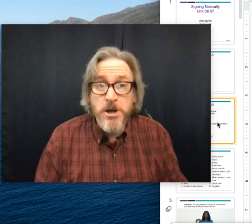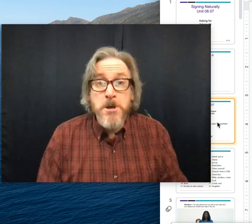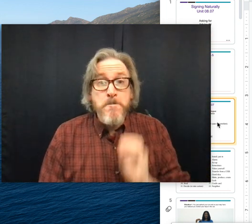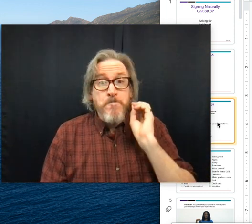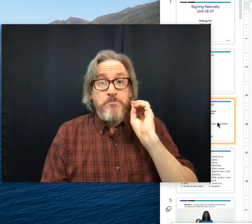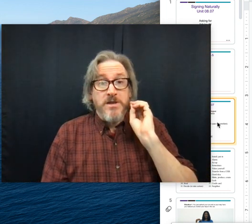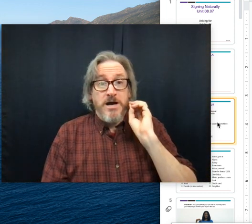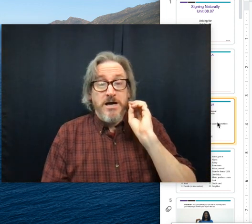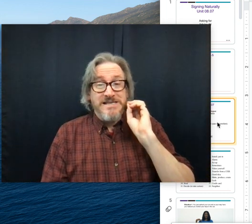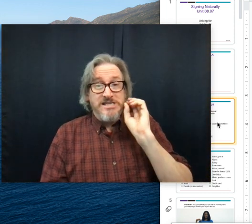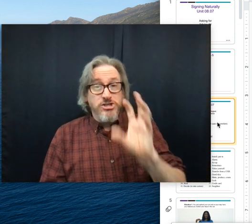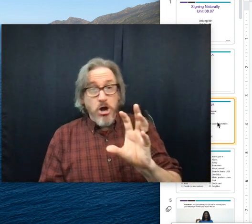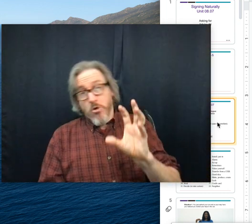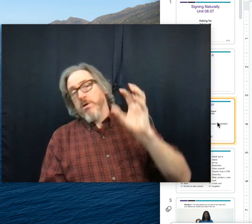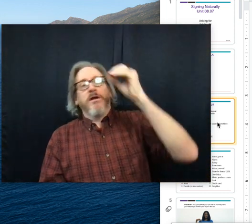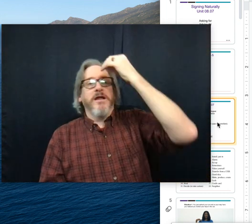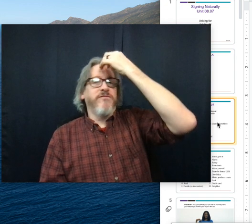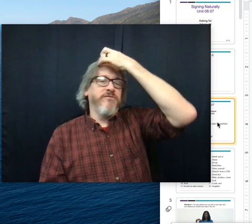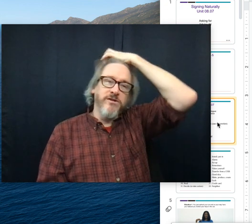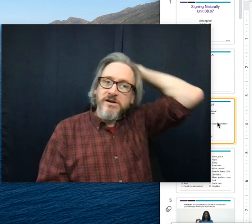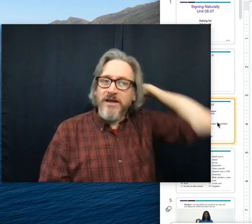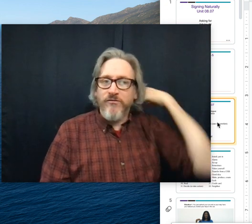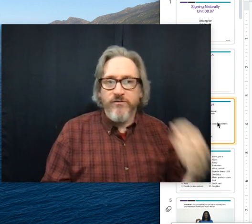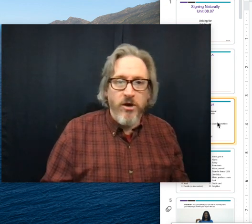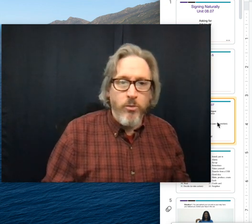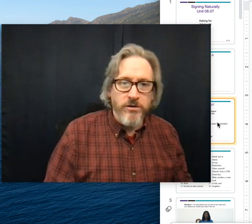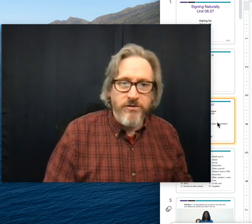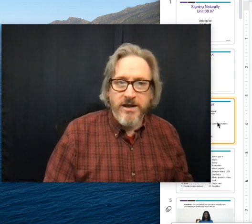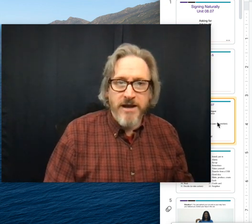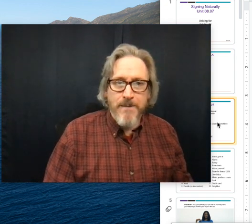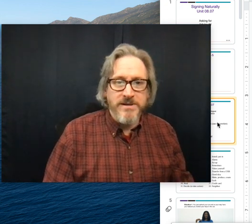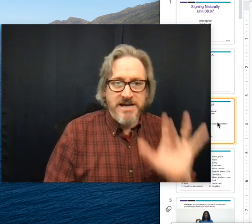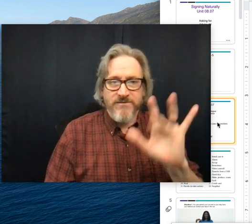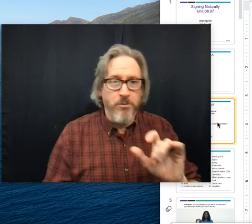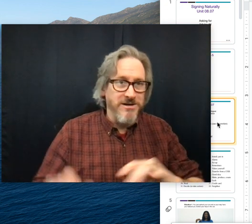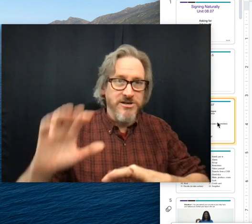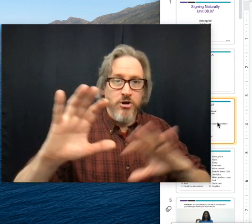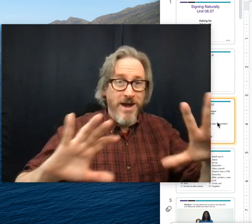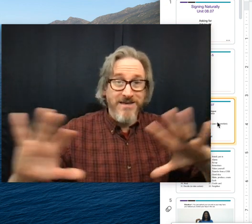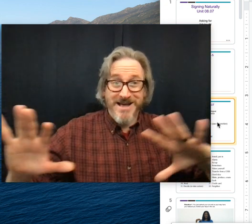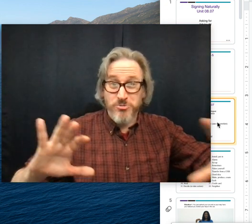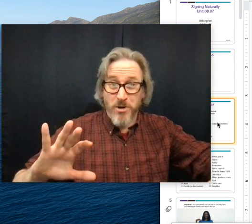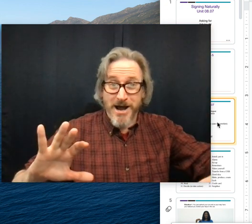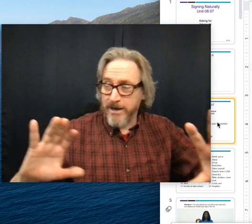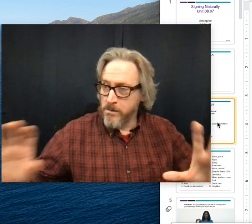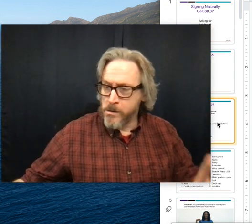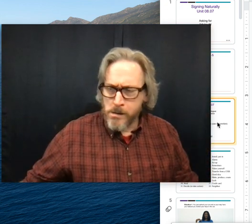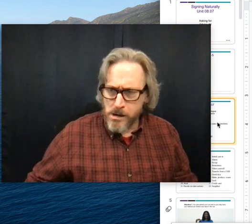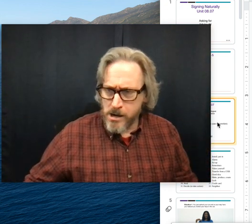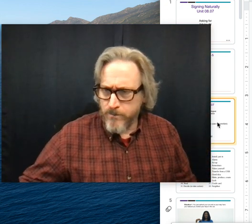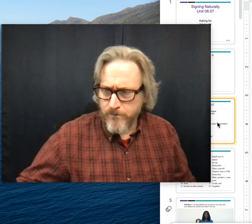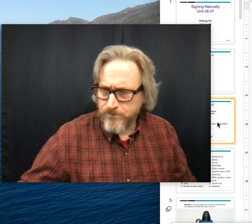hours. So if a weird thing happens and I have to pause and go away, that's